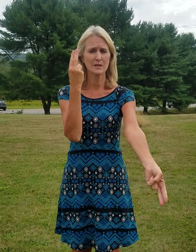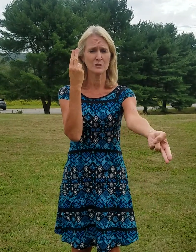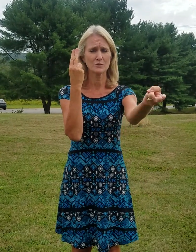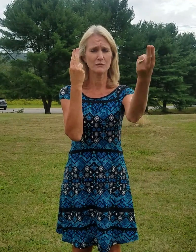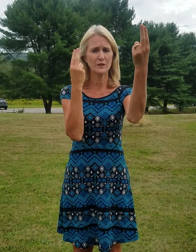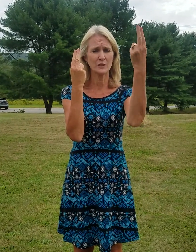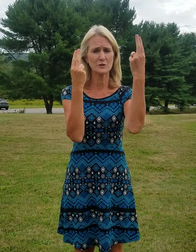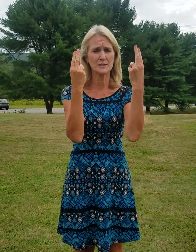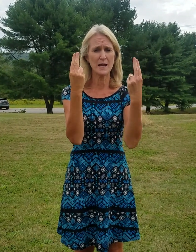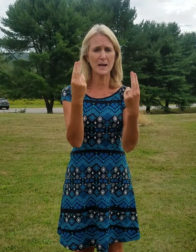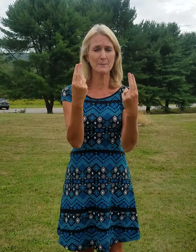2 fingers up.